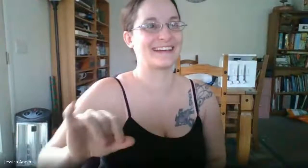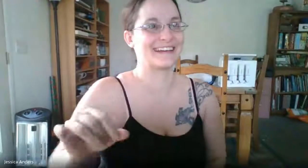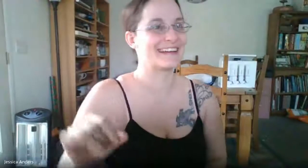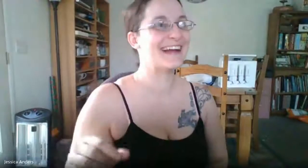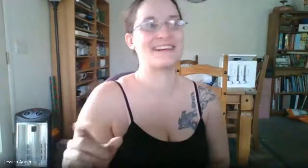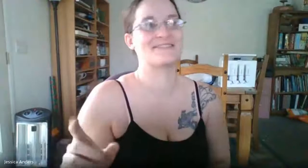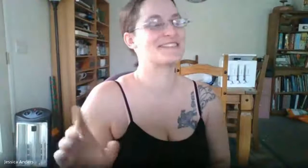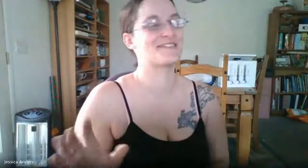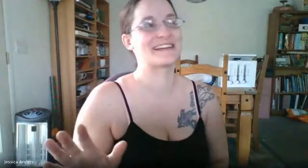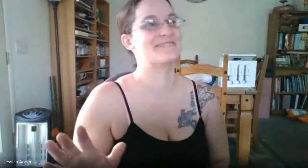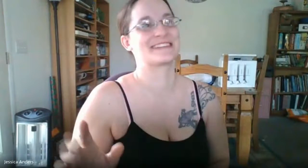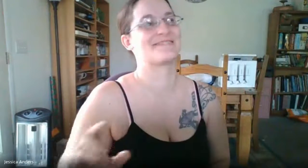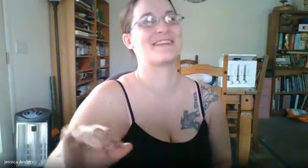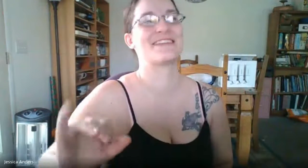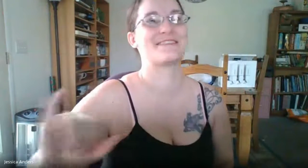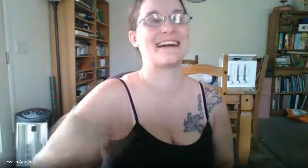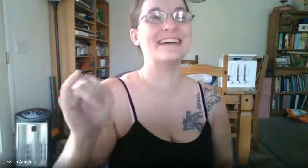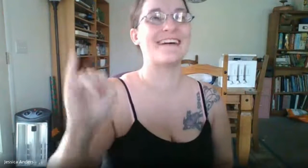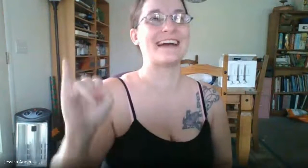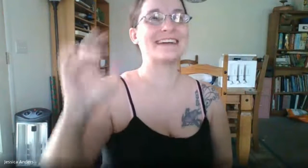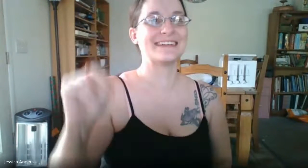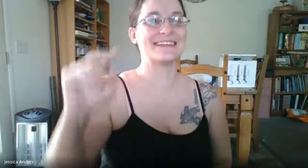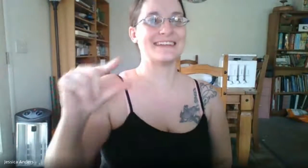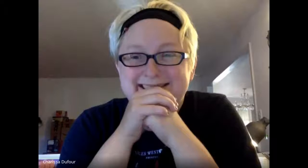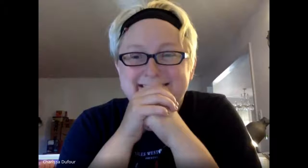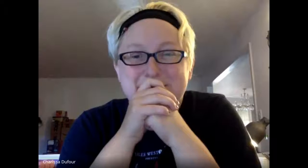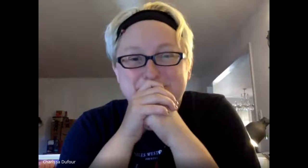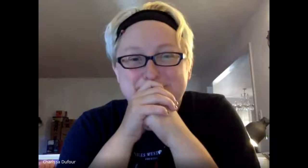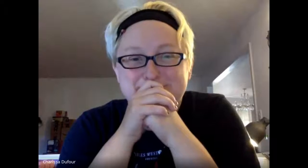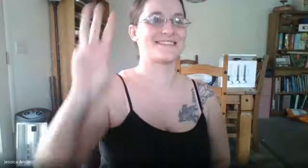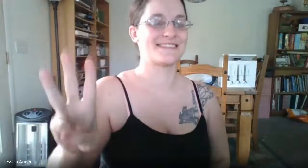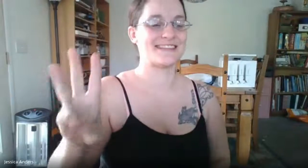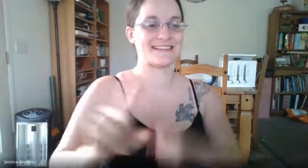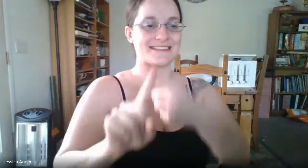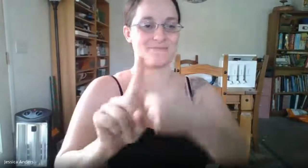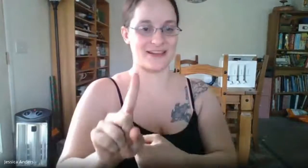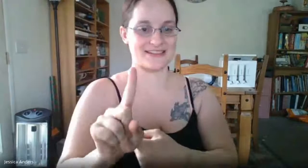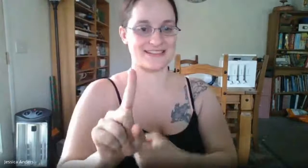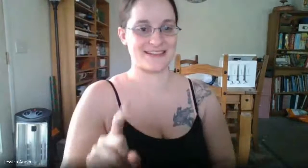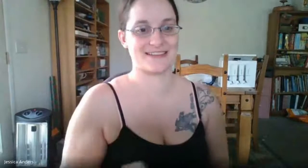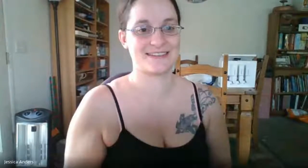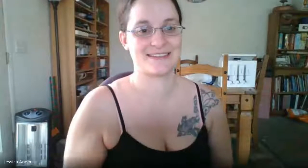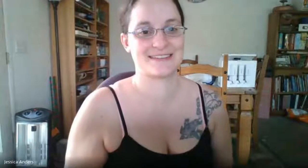I'm just totally getting mixed up with my left and right. Okay. Ginger, 6 months. Uh-huh.